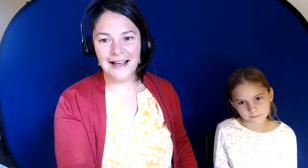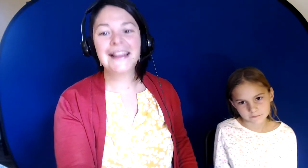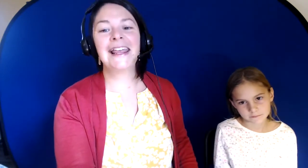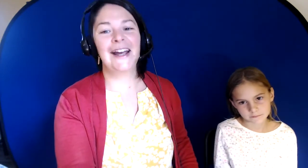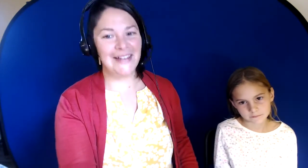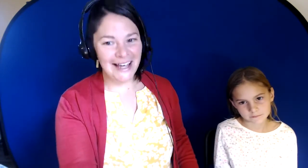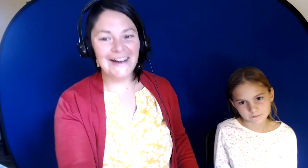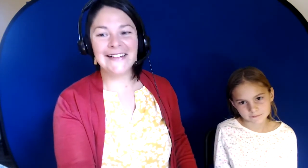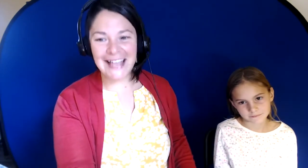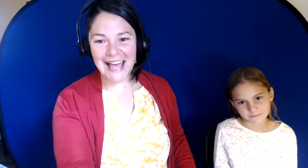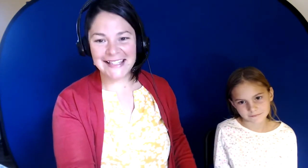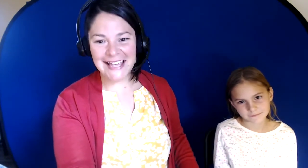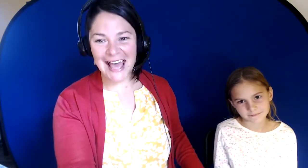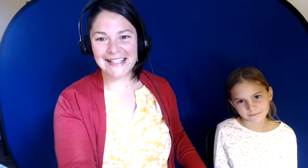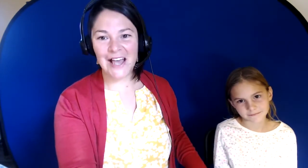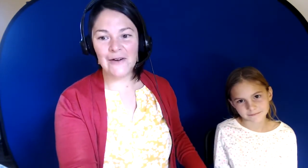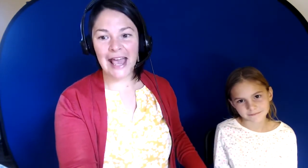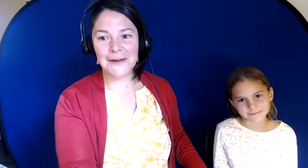There we go. Yes, yes. Okay.